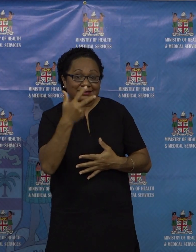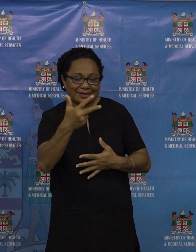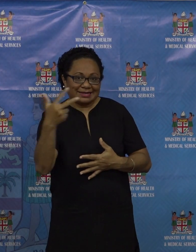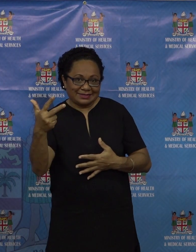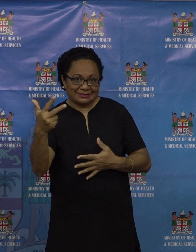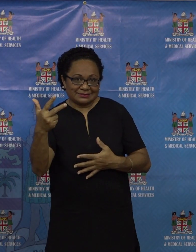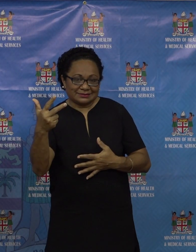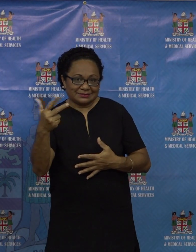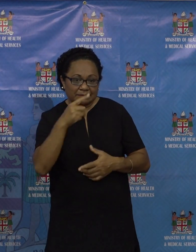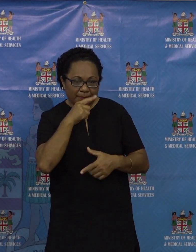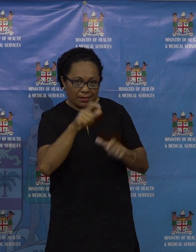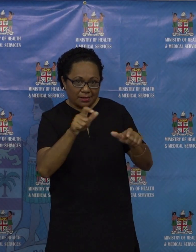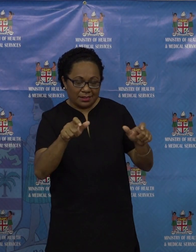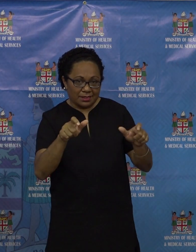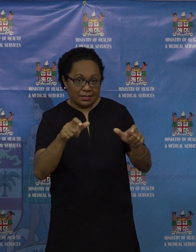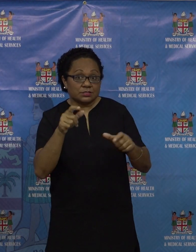438,288, of which